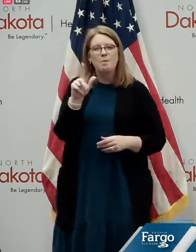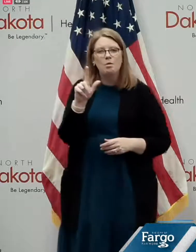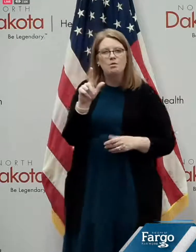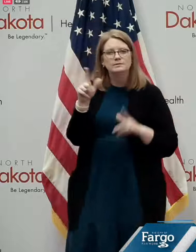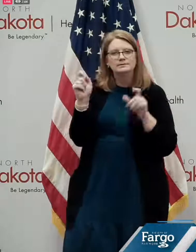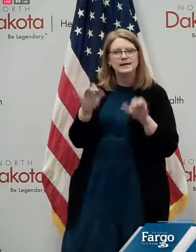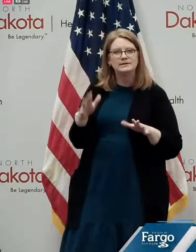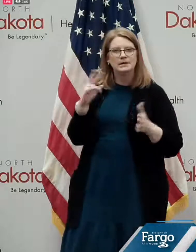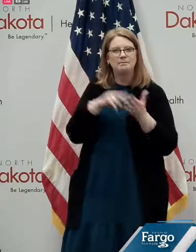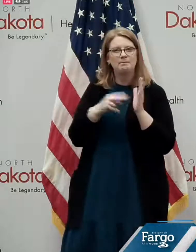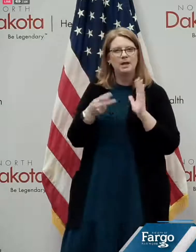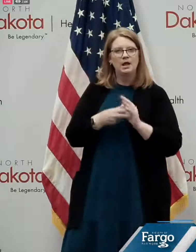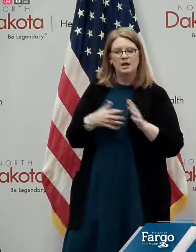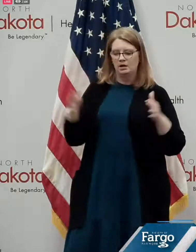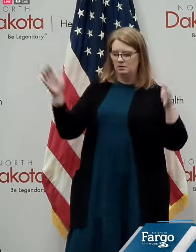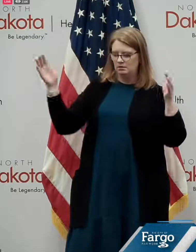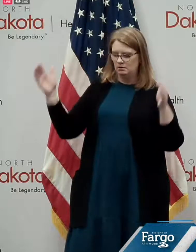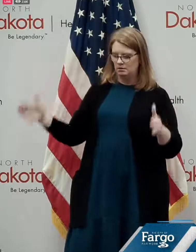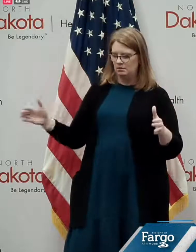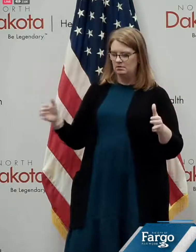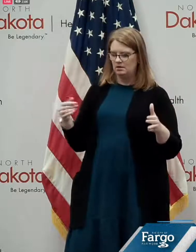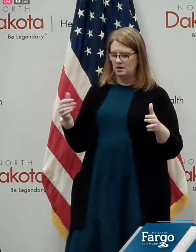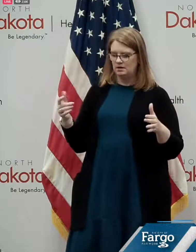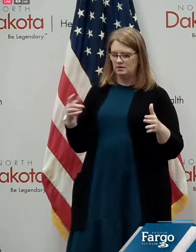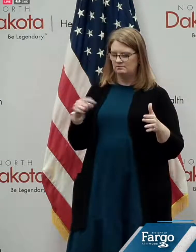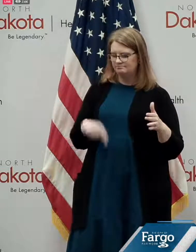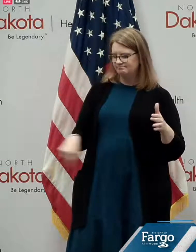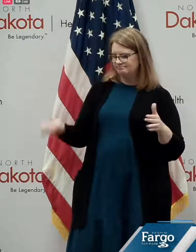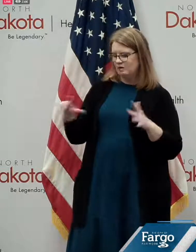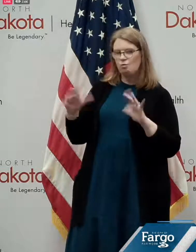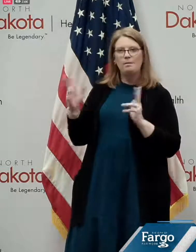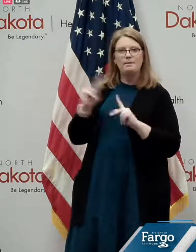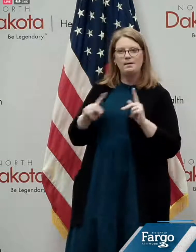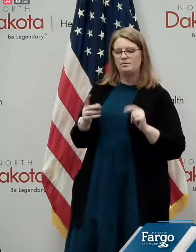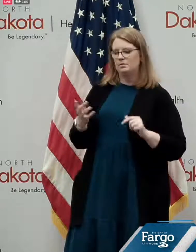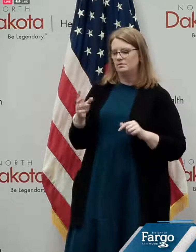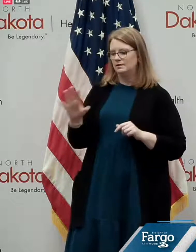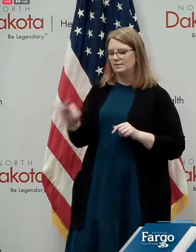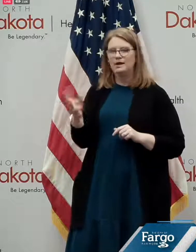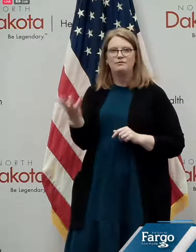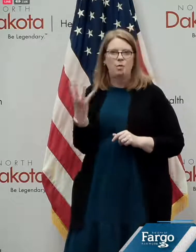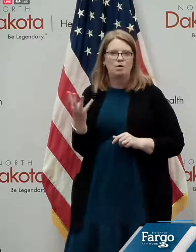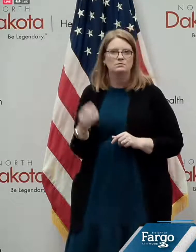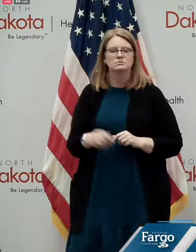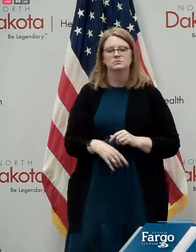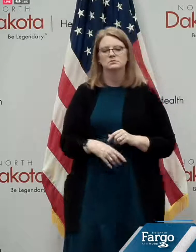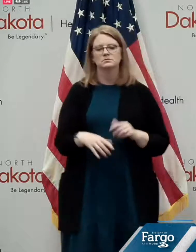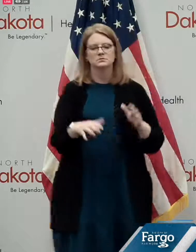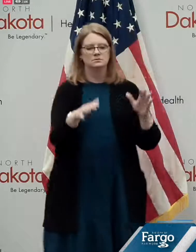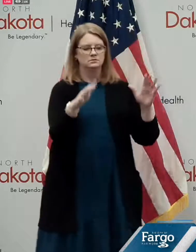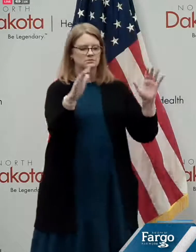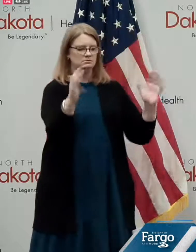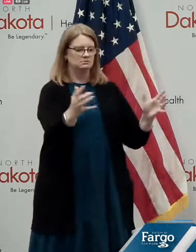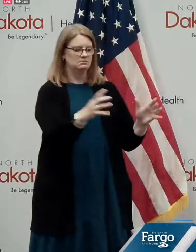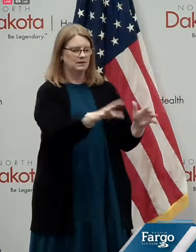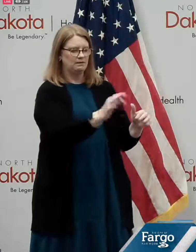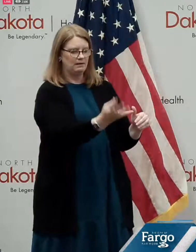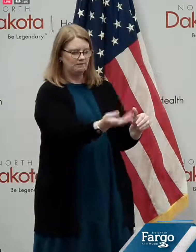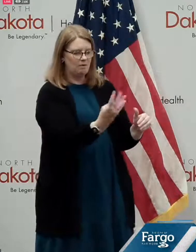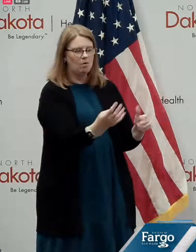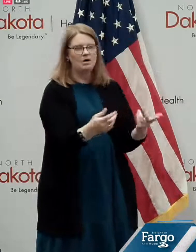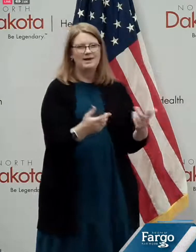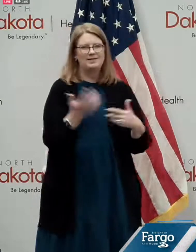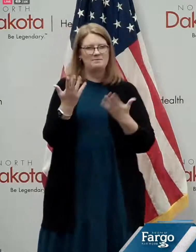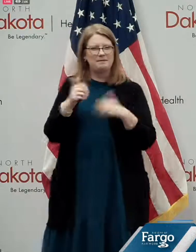you might do 4 tests in one or 5 tests in one across a population, and then do those at university labs. There's